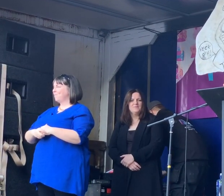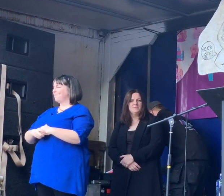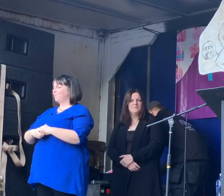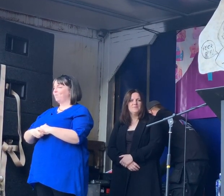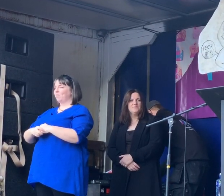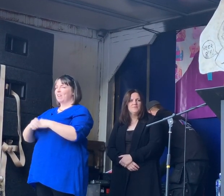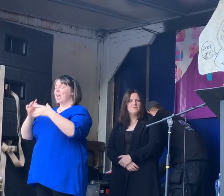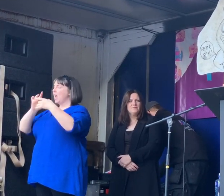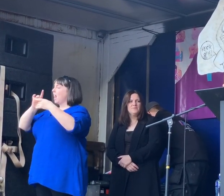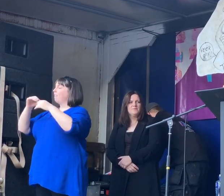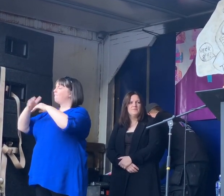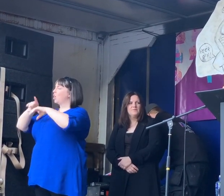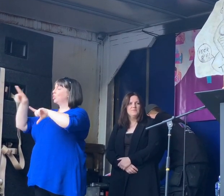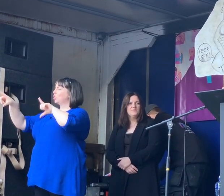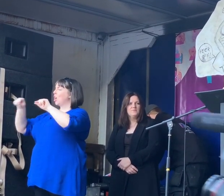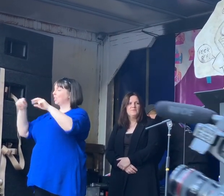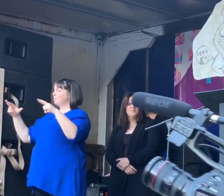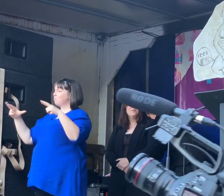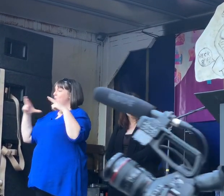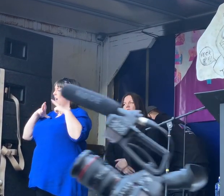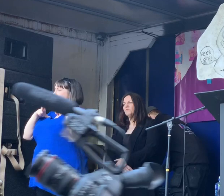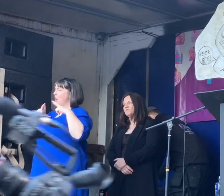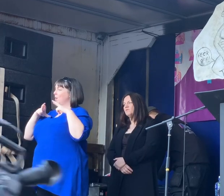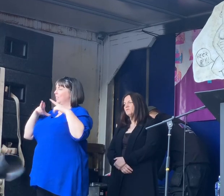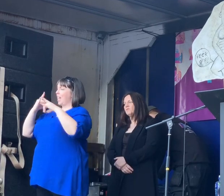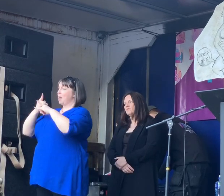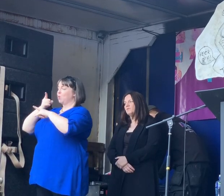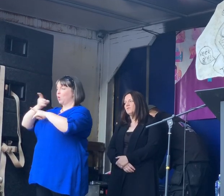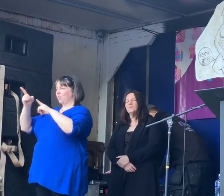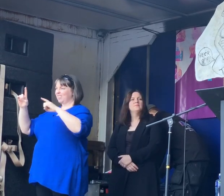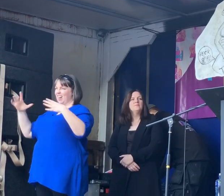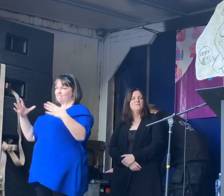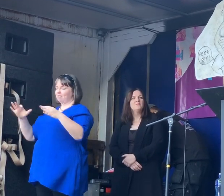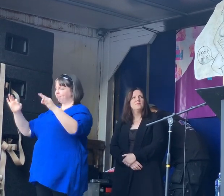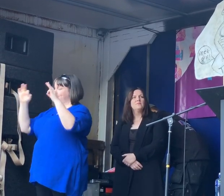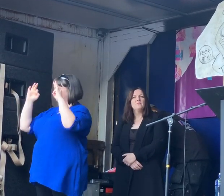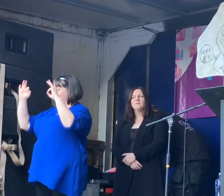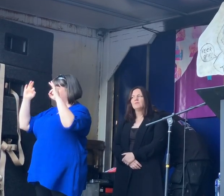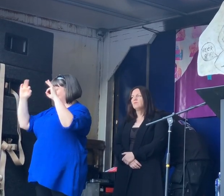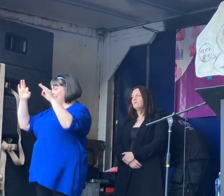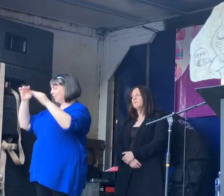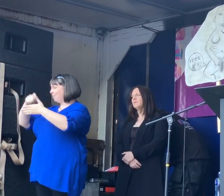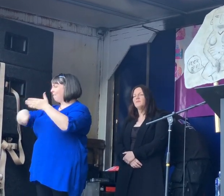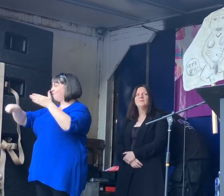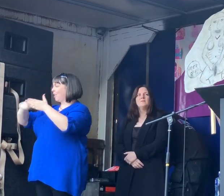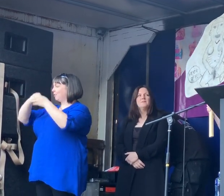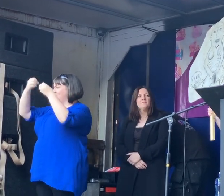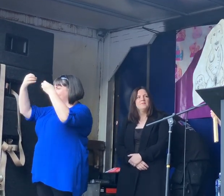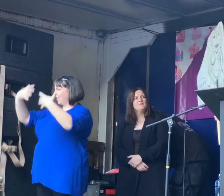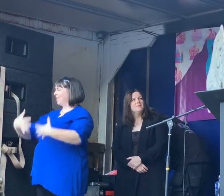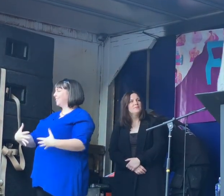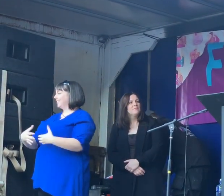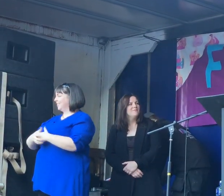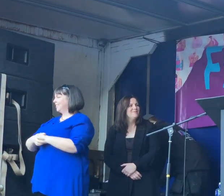Alliance for Choice, we're so proud to help you deliver a cracking referendum result.